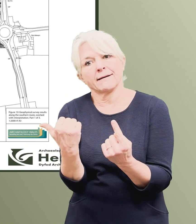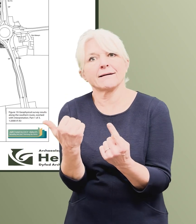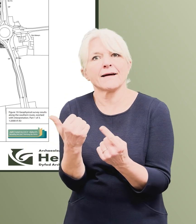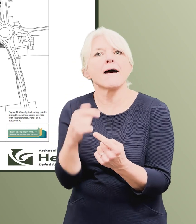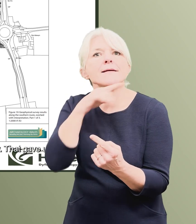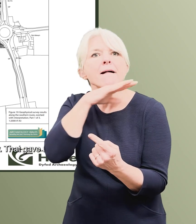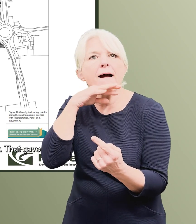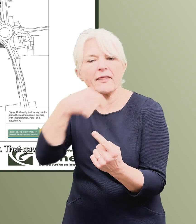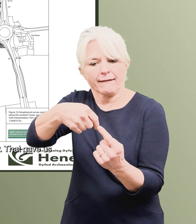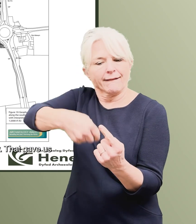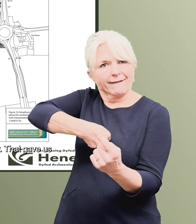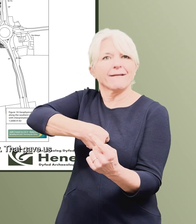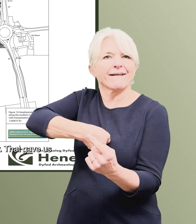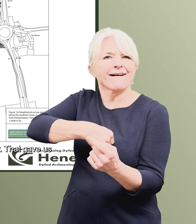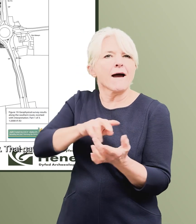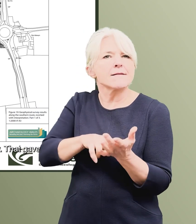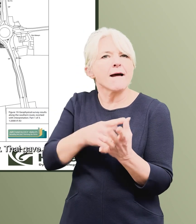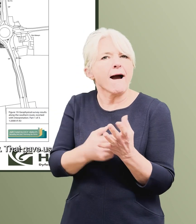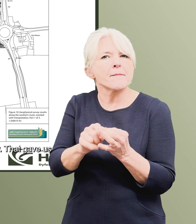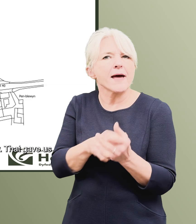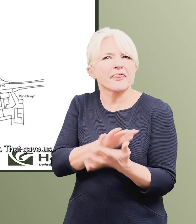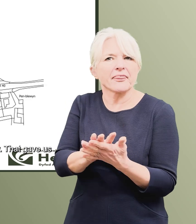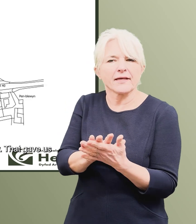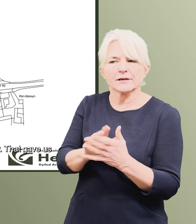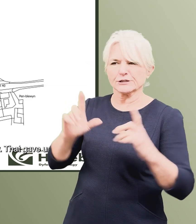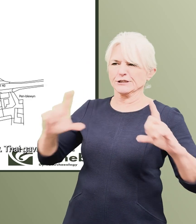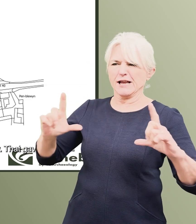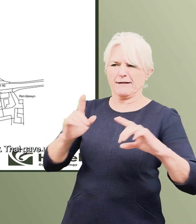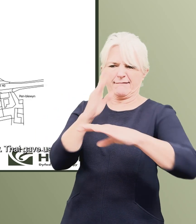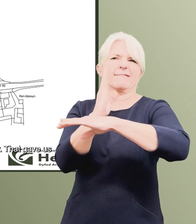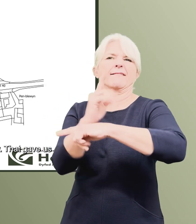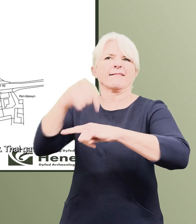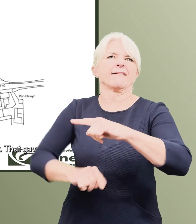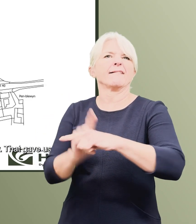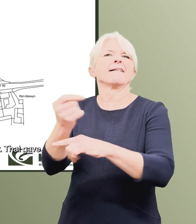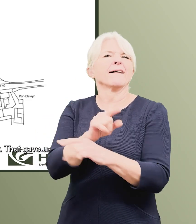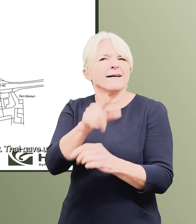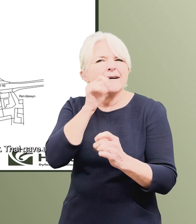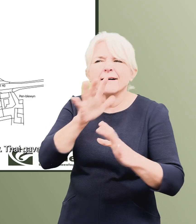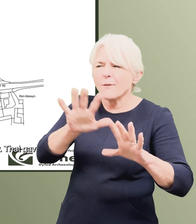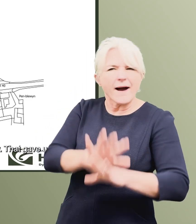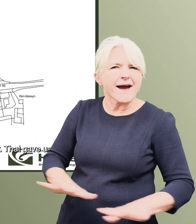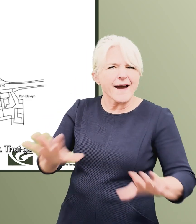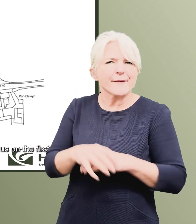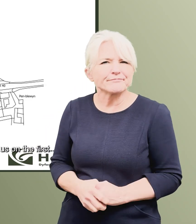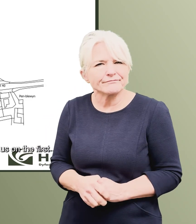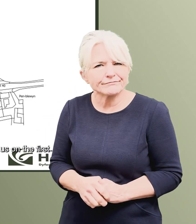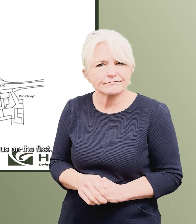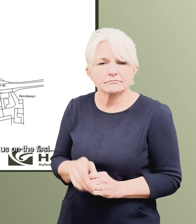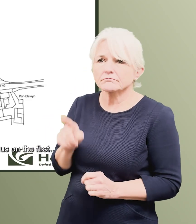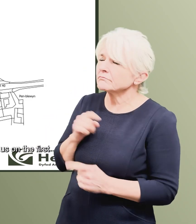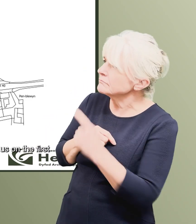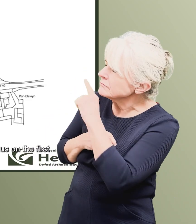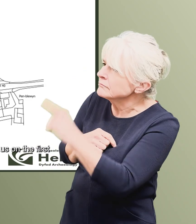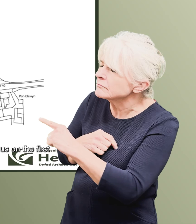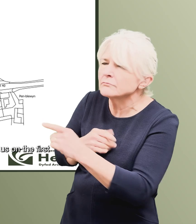there. We thought it was a barrow at the start. It was a barrow. And that gave us our first high potential